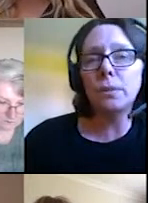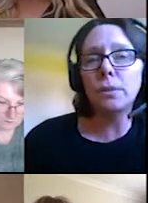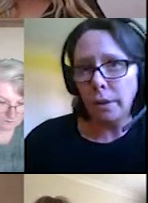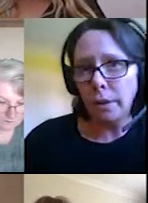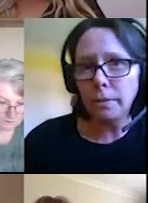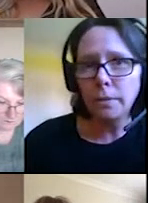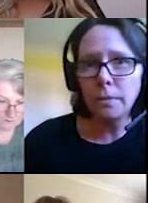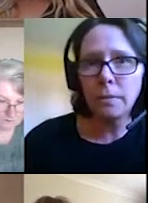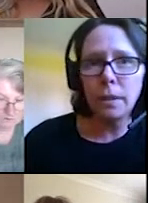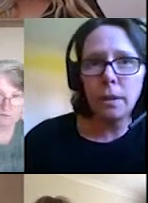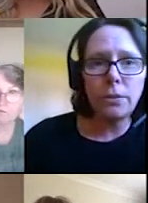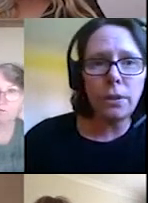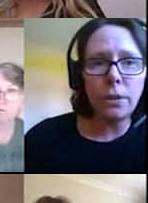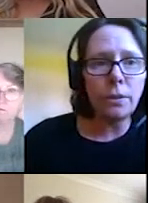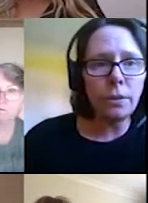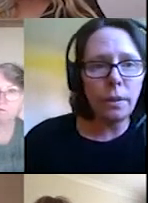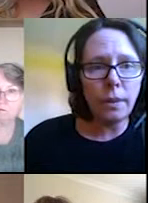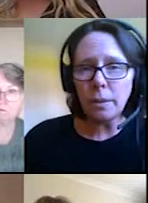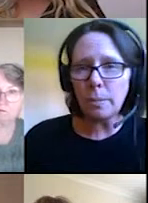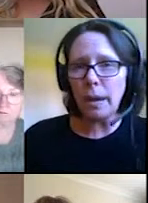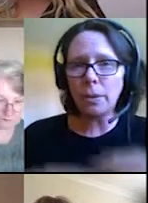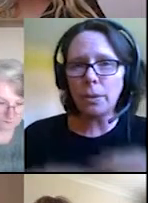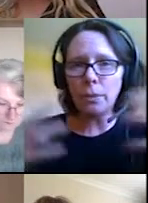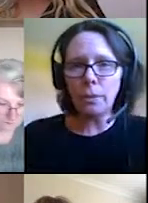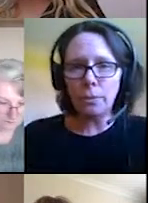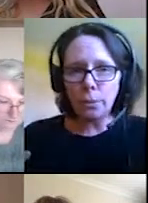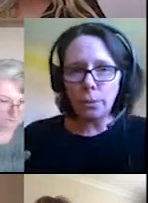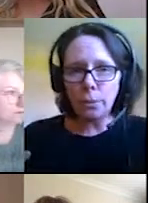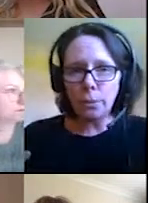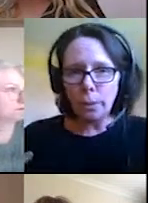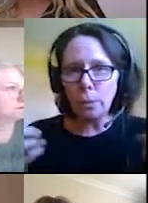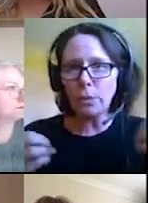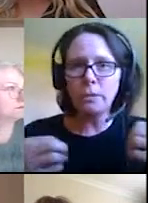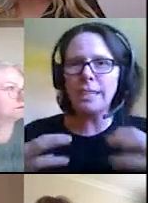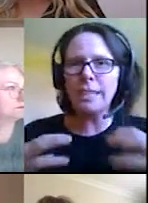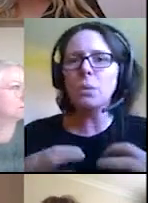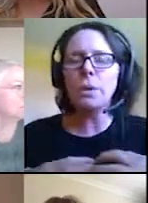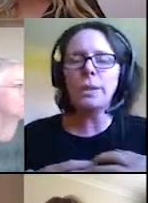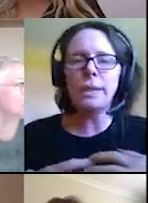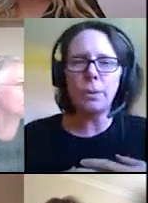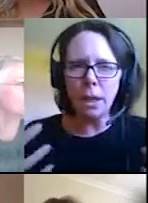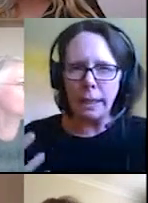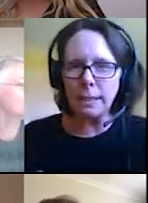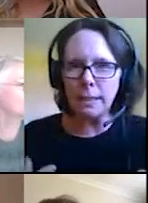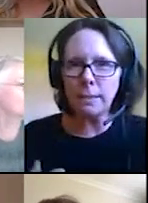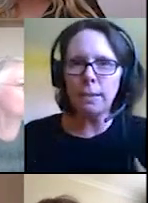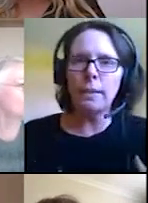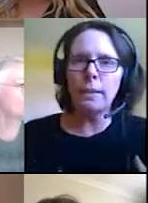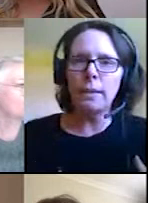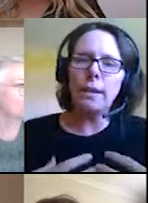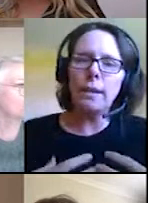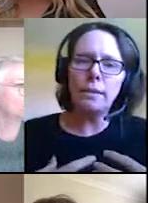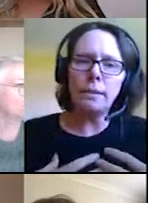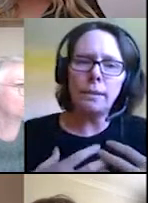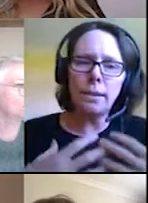concepts, not just words. So thinking about, we're not just teaching words here, we're teaching